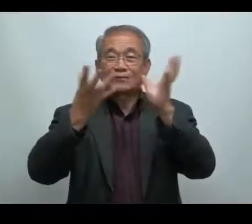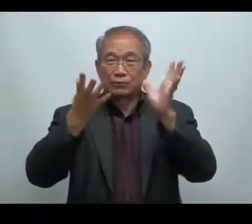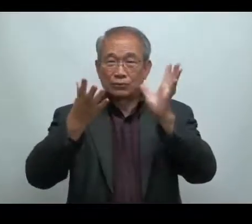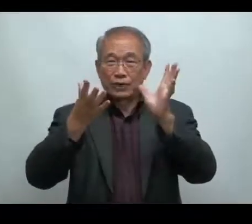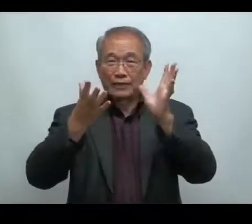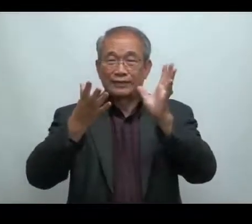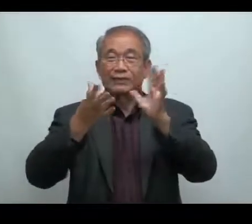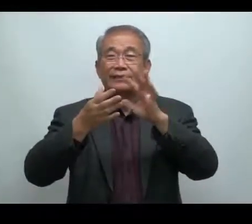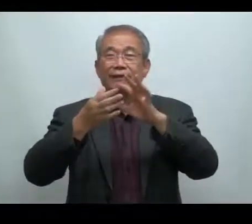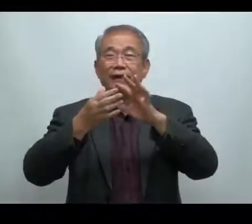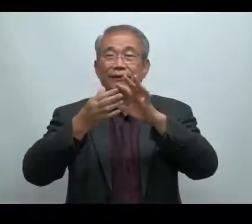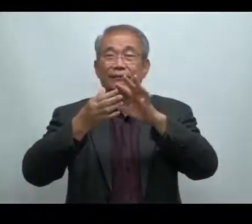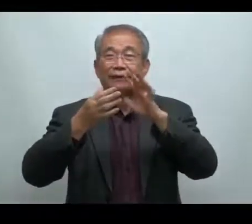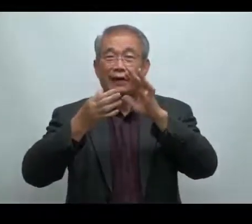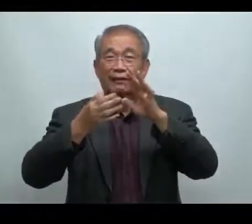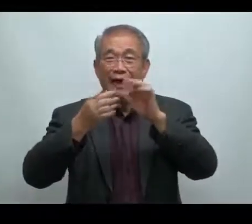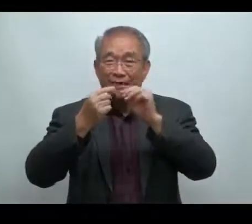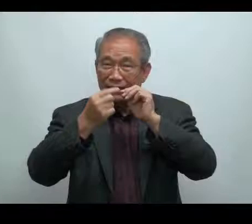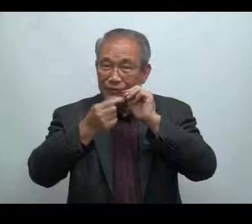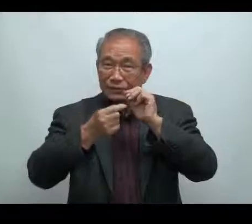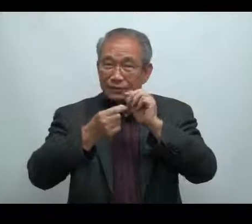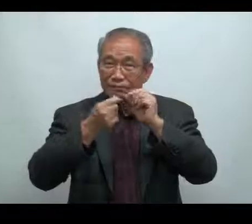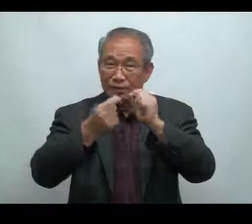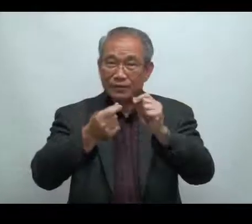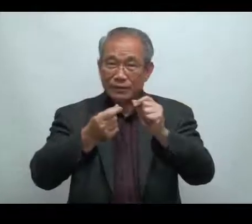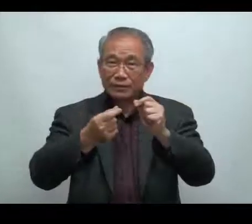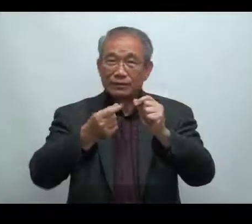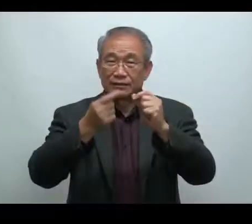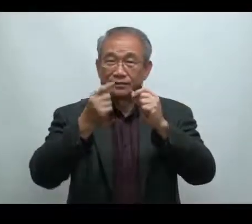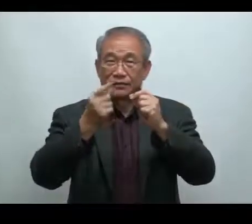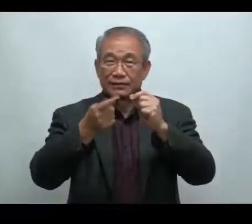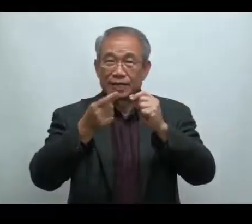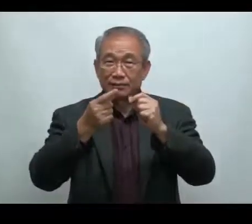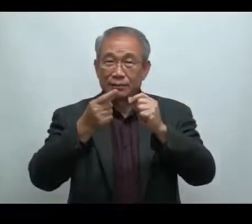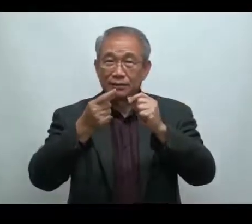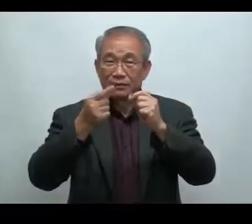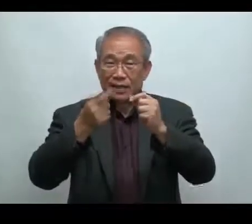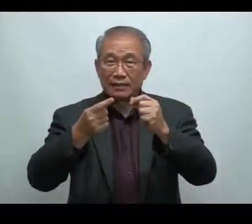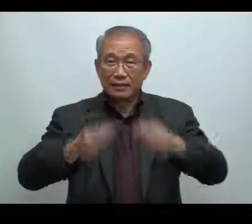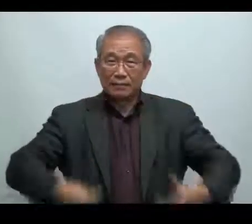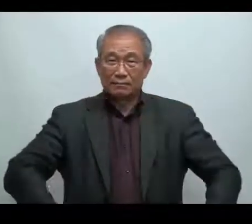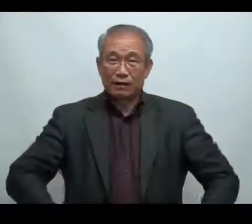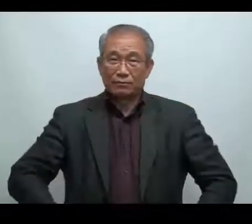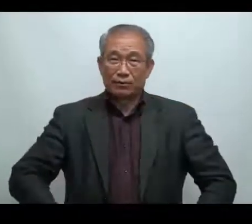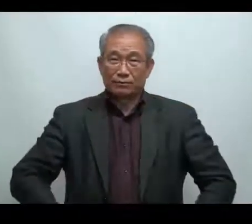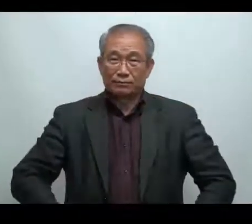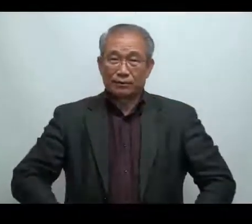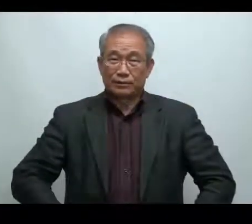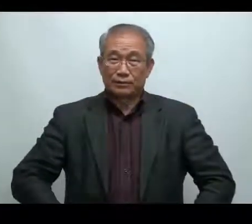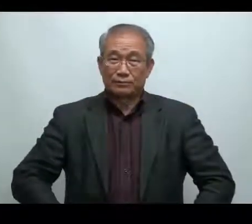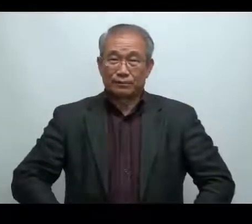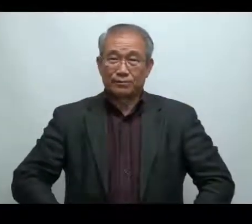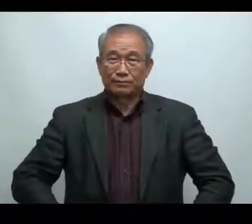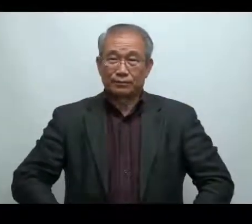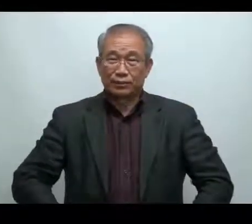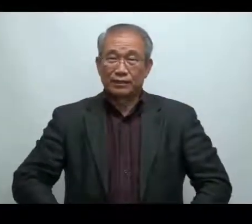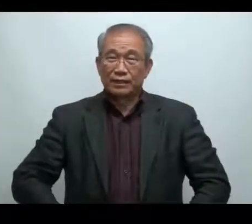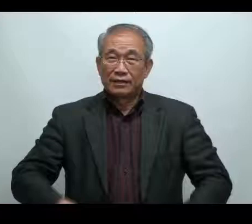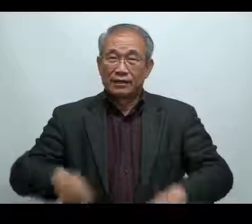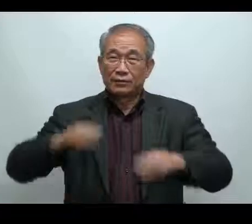natural way, without additional pressure. This can be done by more support, breath support. Now, when